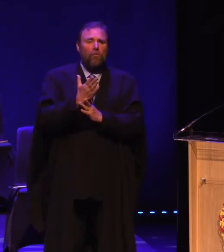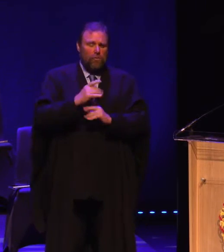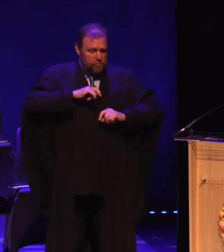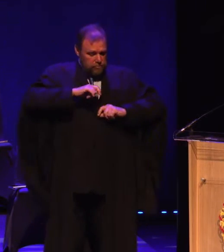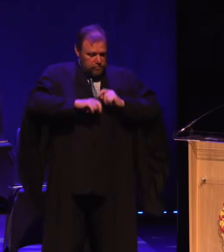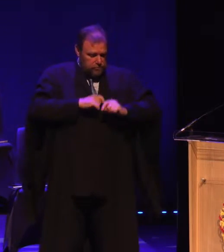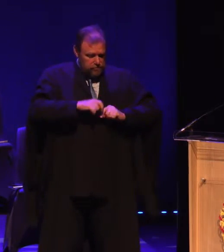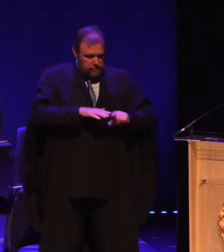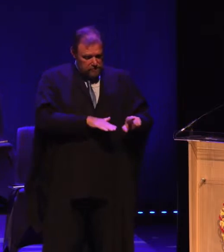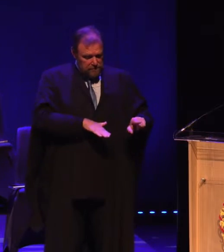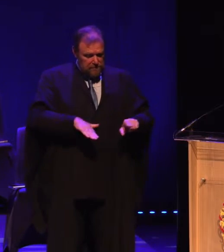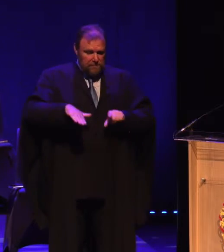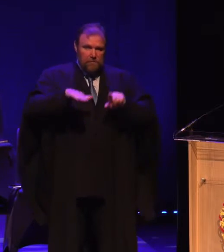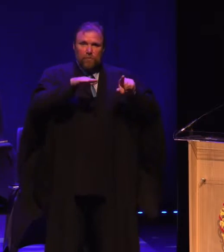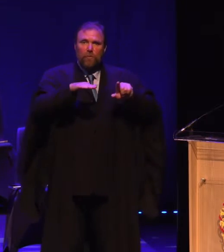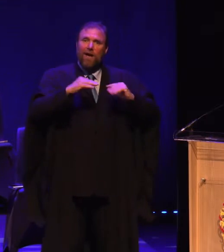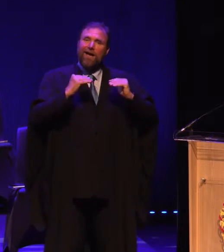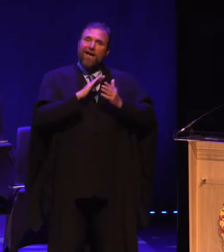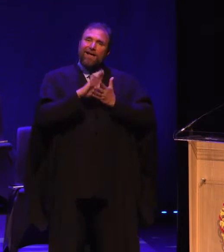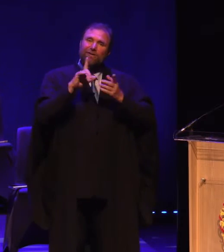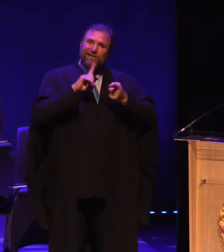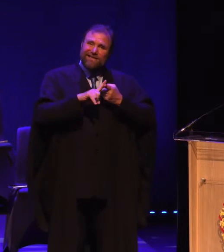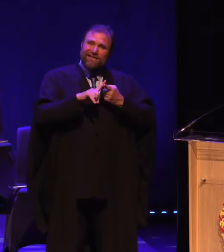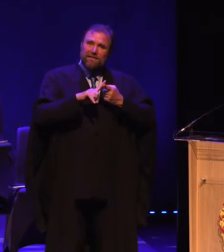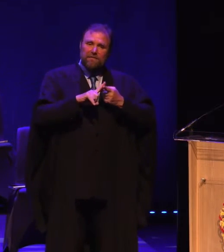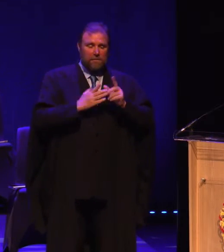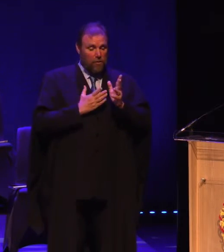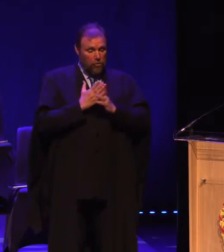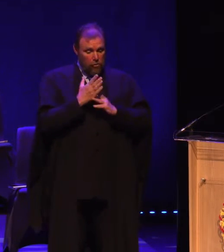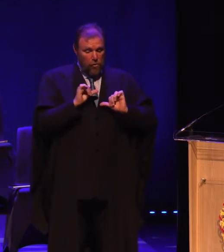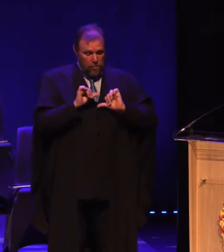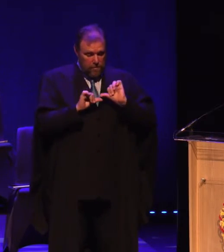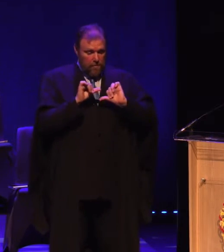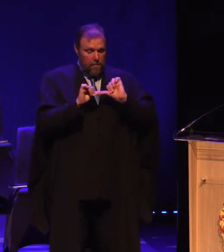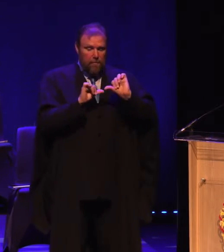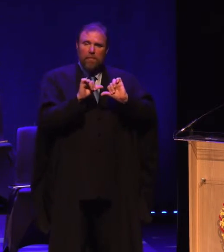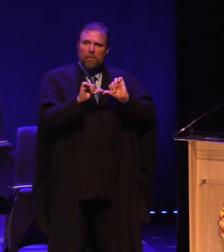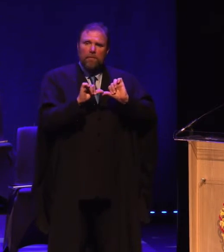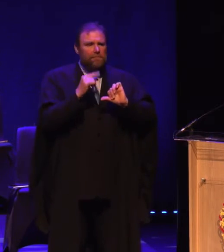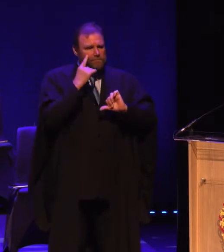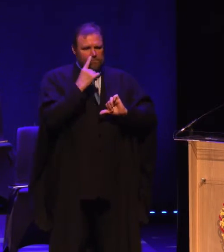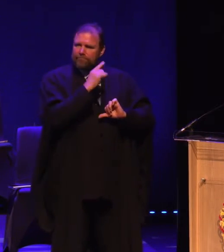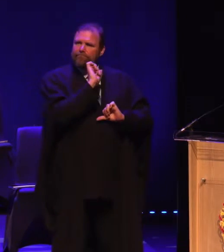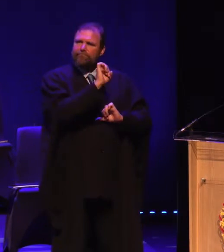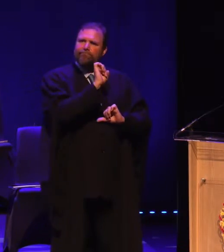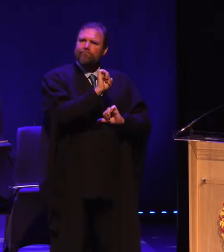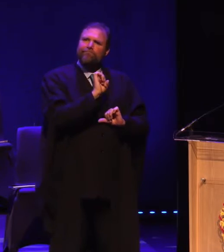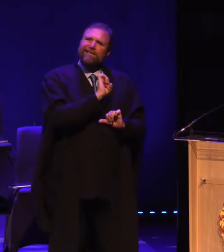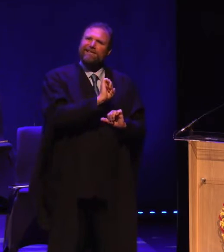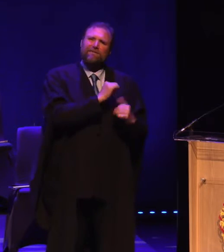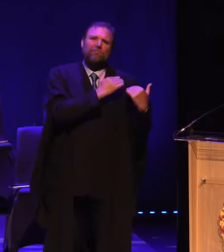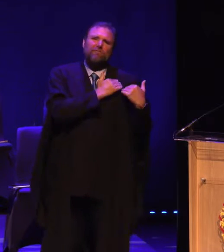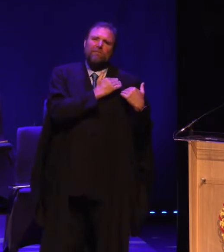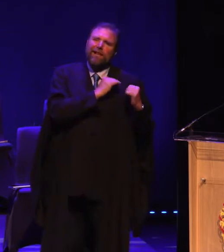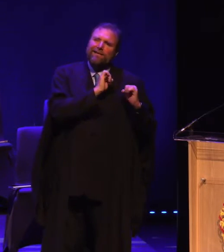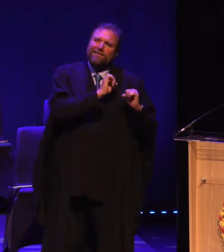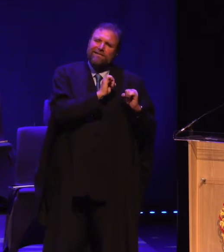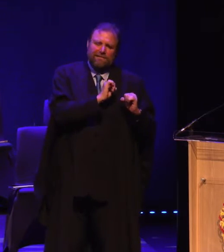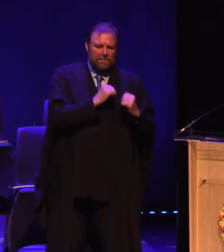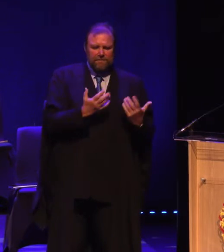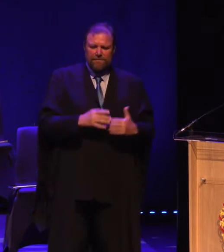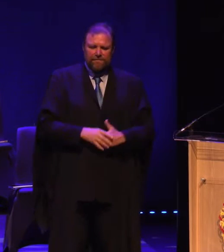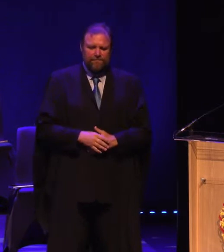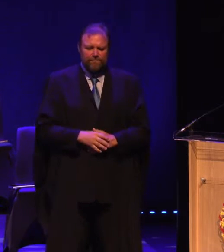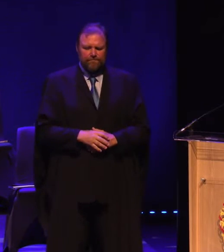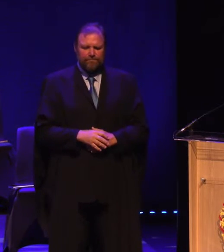they transition into higher education and work through their journey, a testament to him and his academic responsibilities that he now